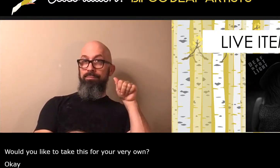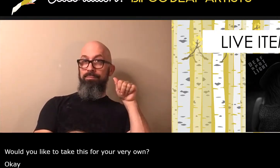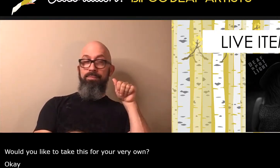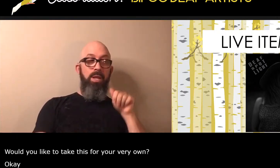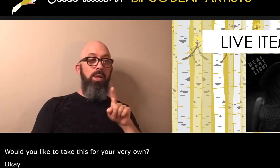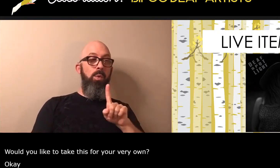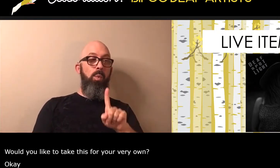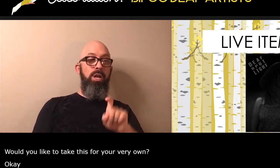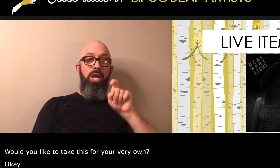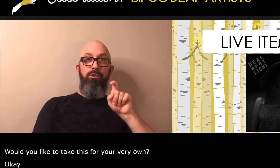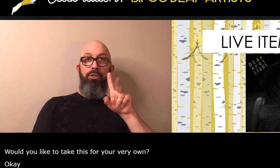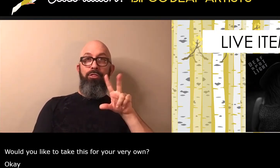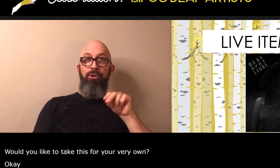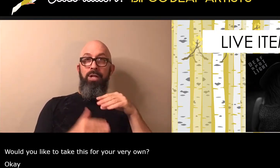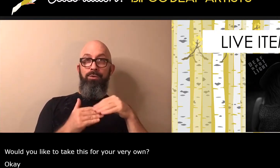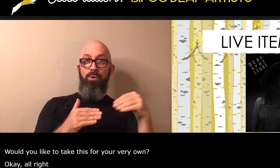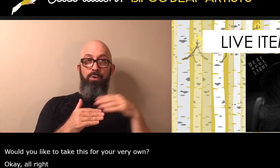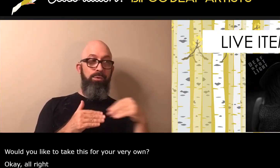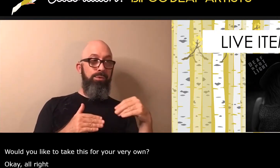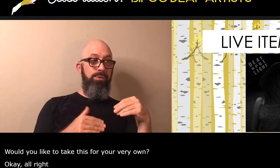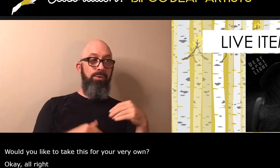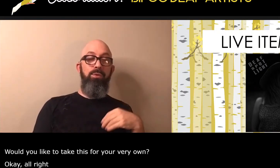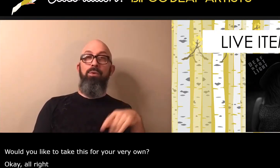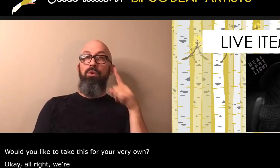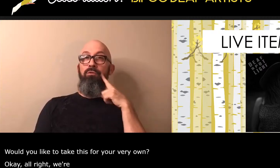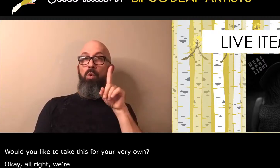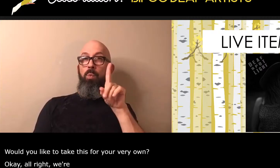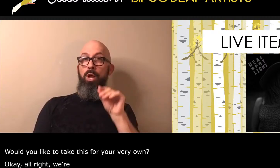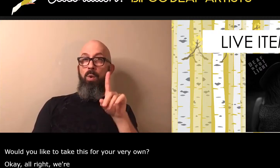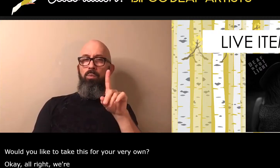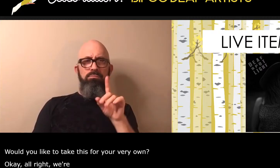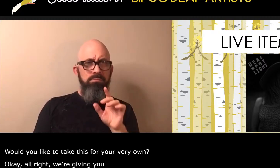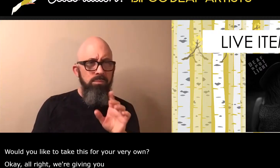All right, we're giving you our first call.